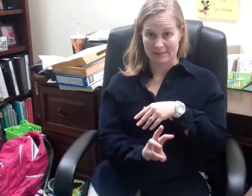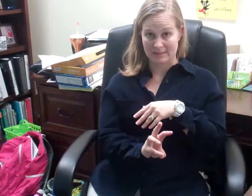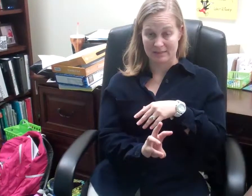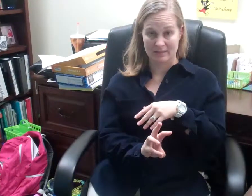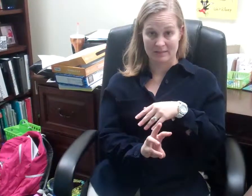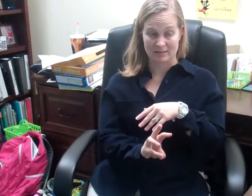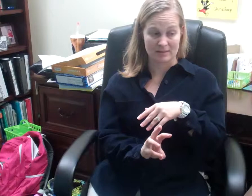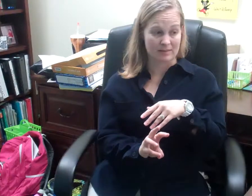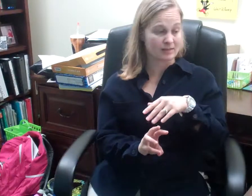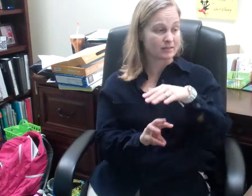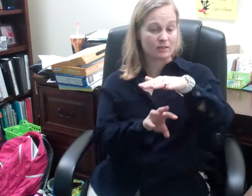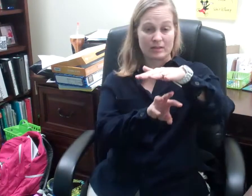by 5.